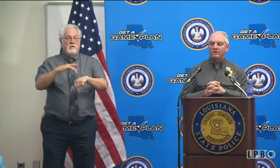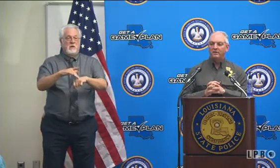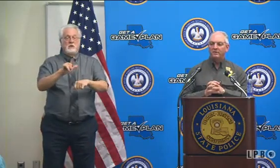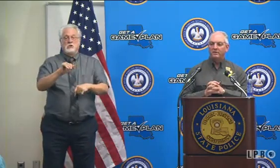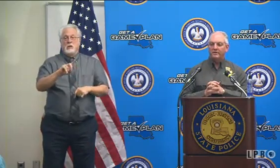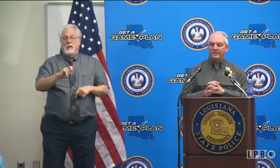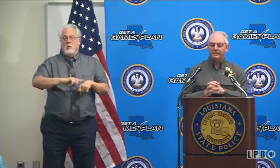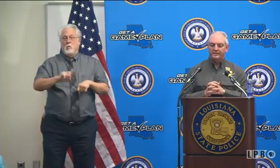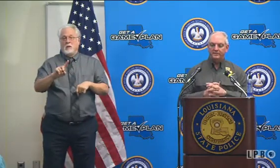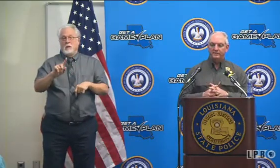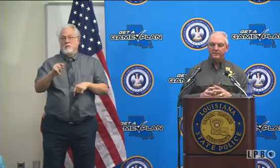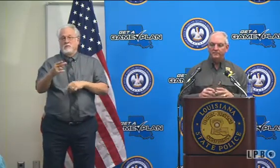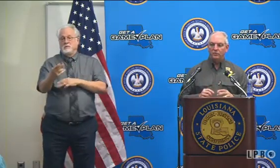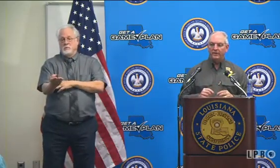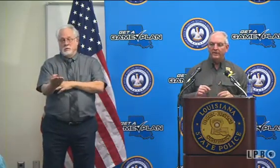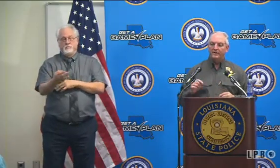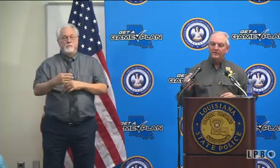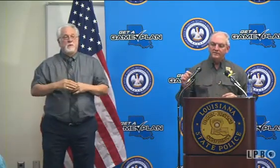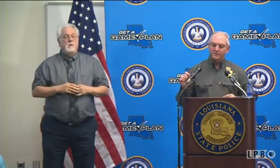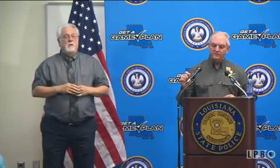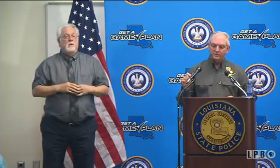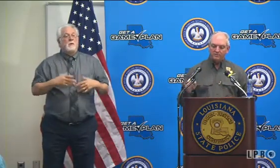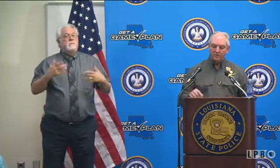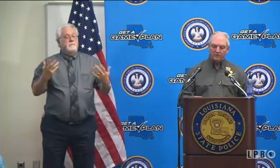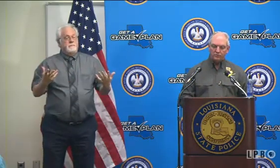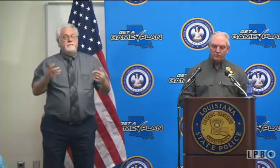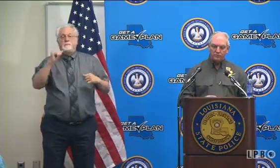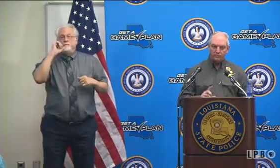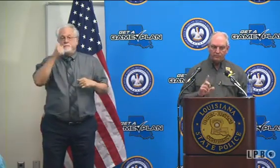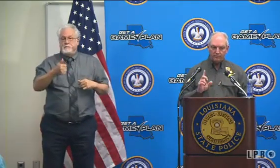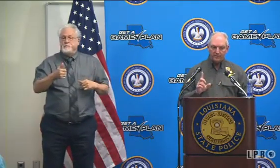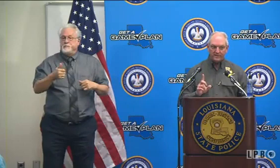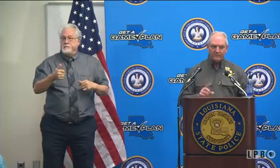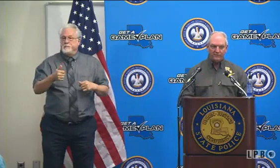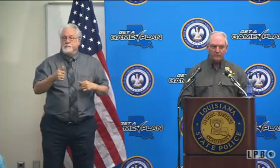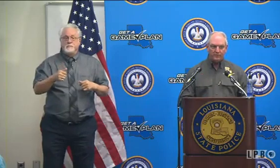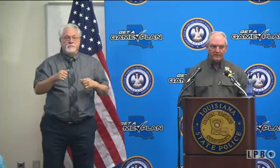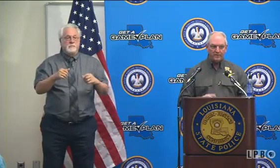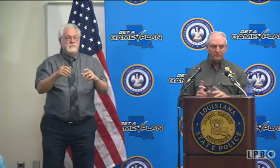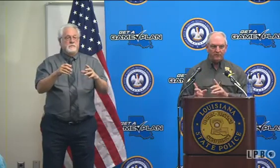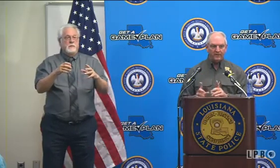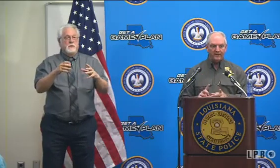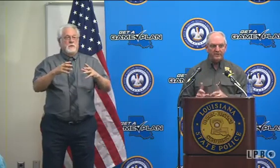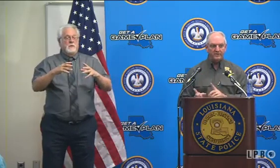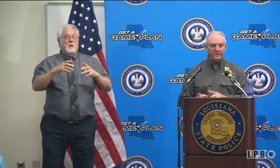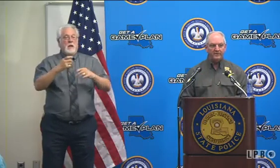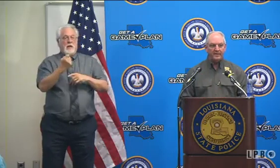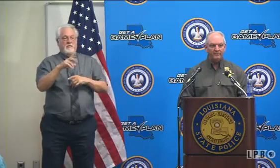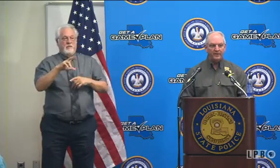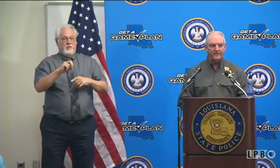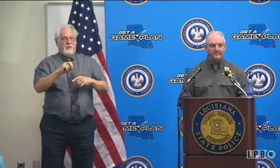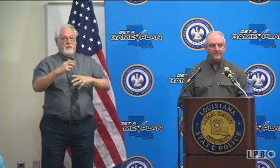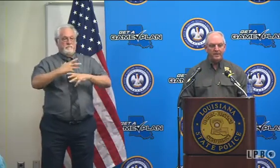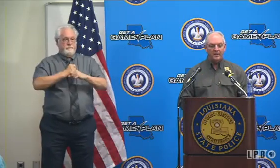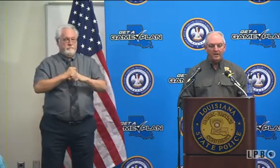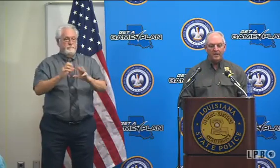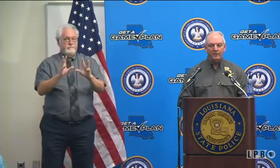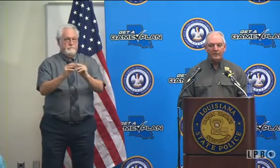o'clock on Thursday morning. So tomorrow's press conference will be scheduled for the 11:30 time